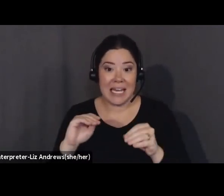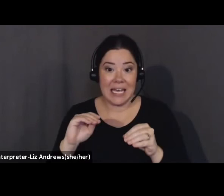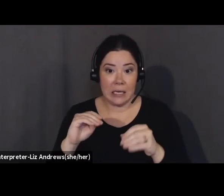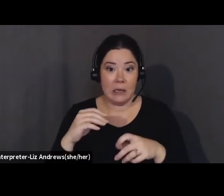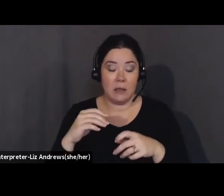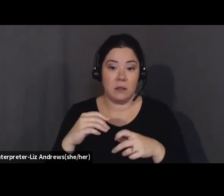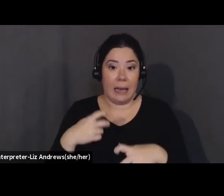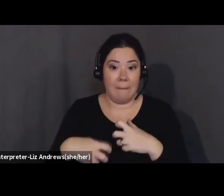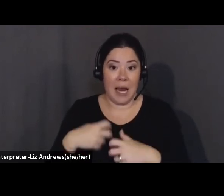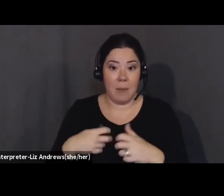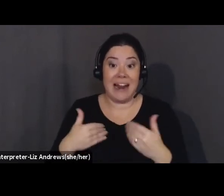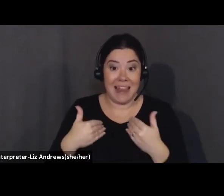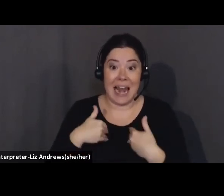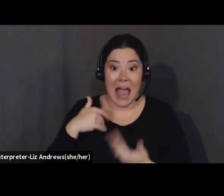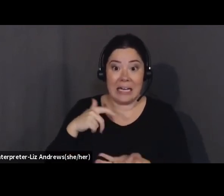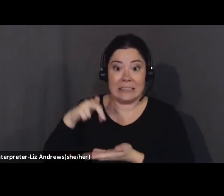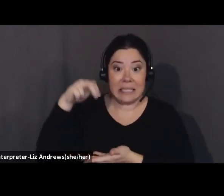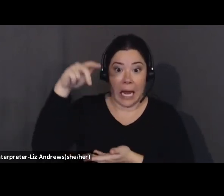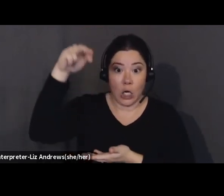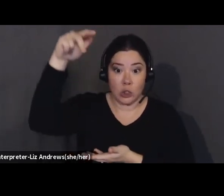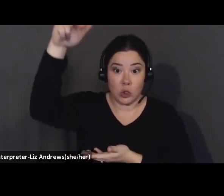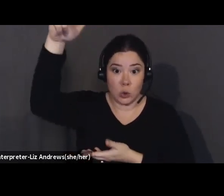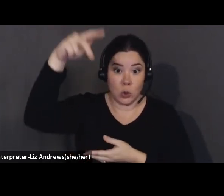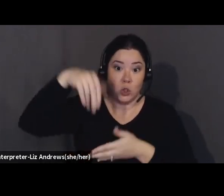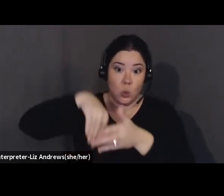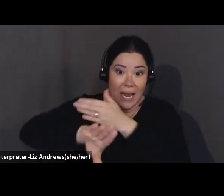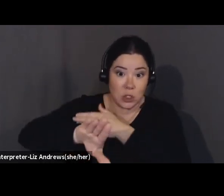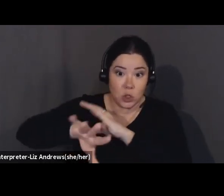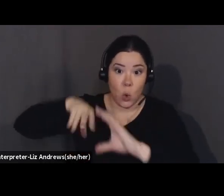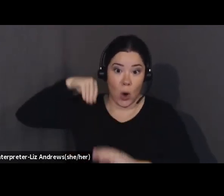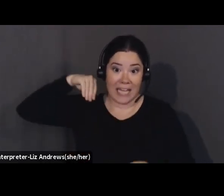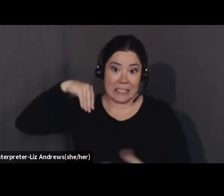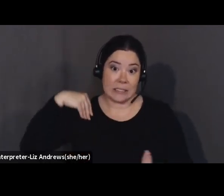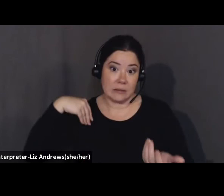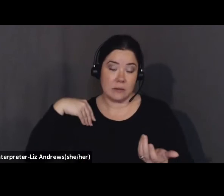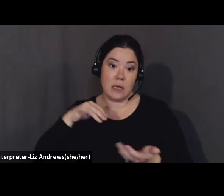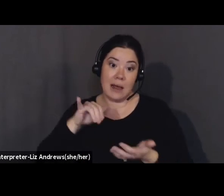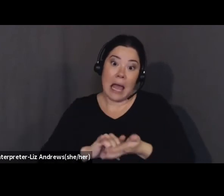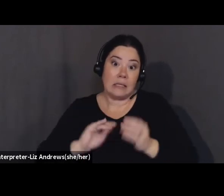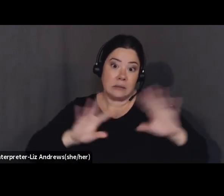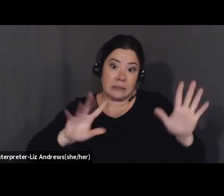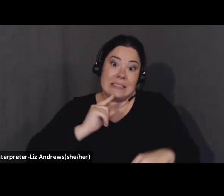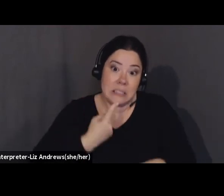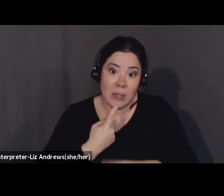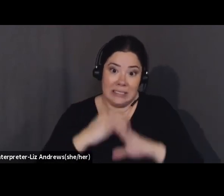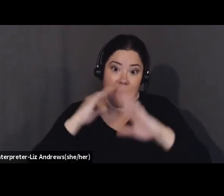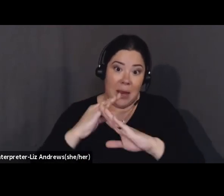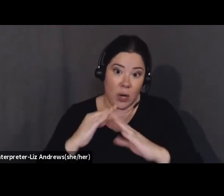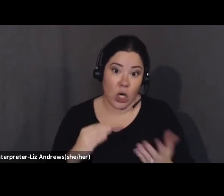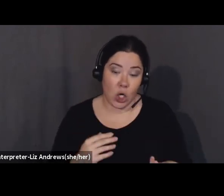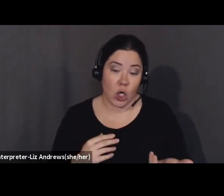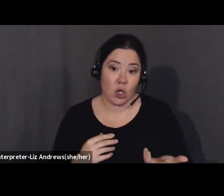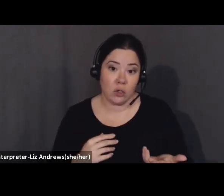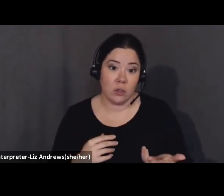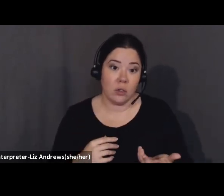a flight of stairs to enter or exit the housing unit, which is a serious barrier to traverse,